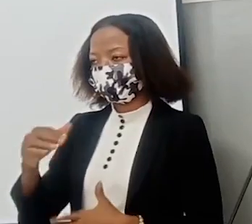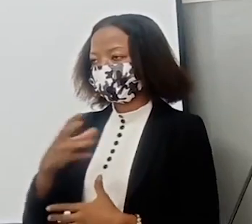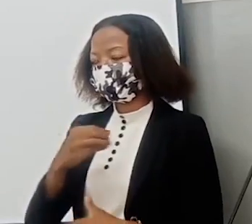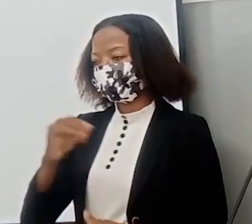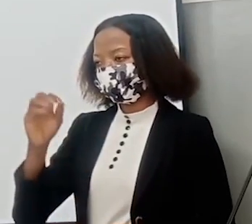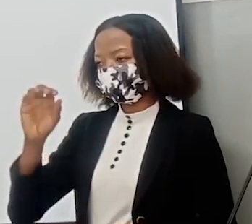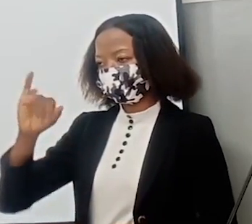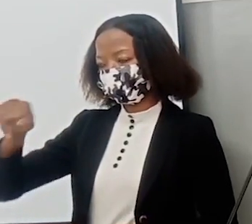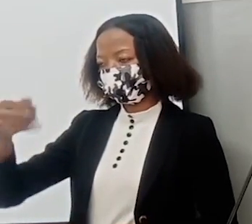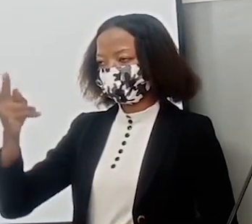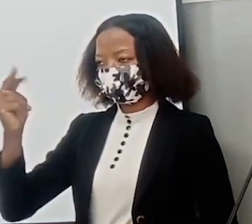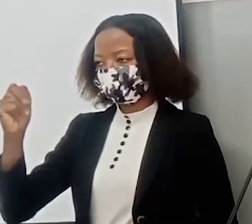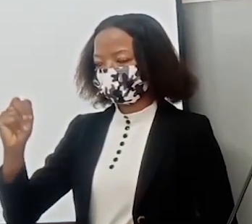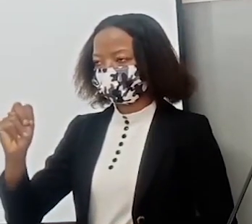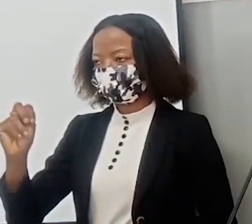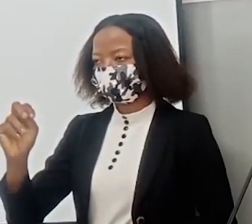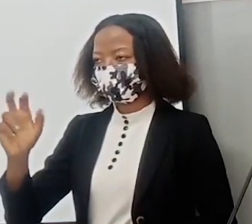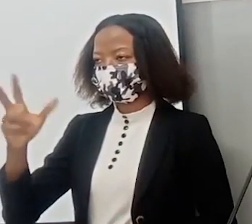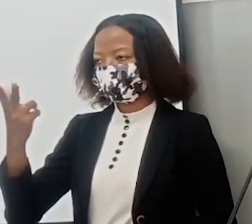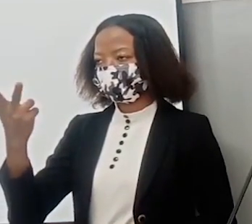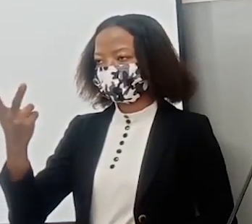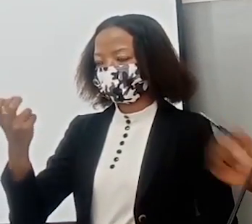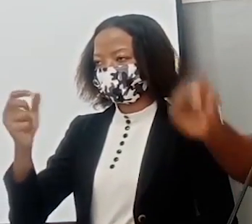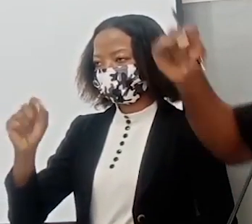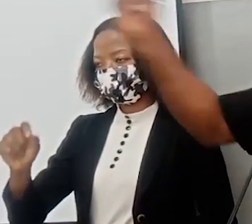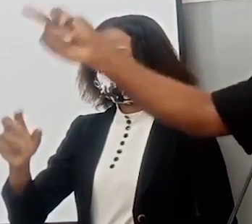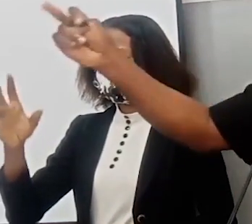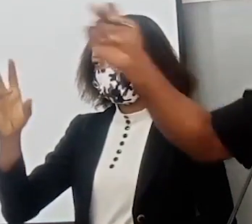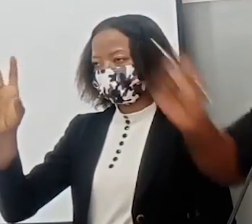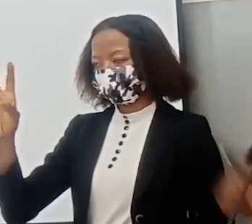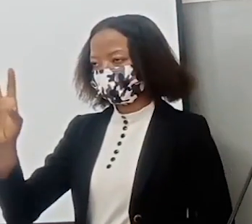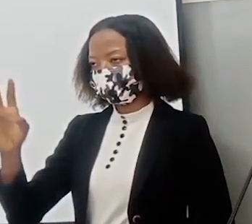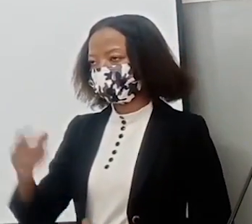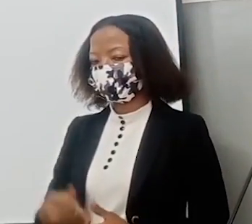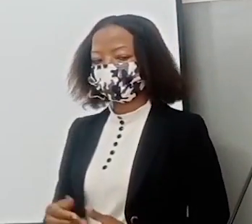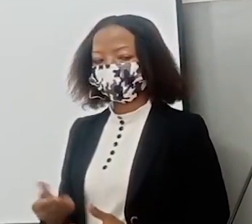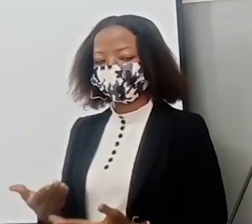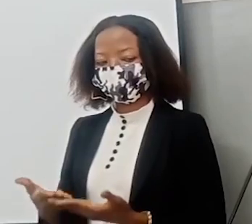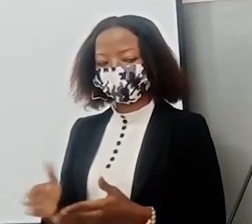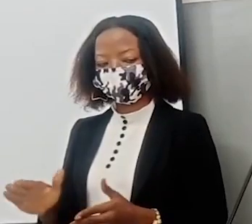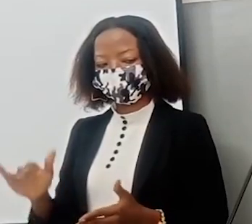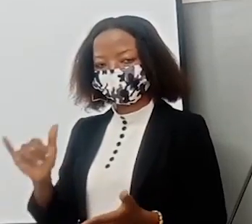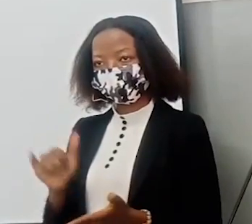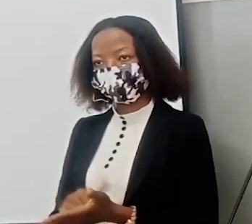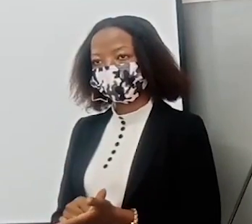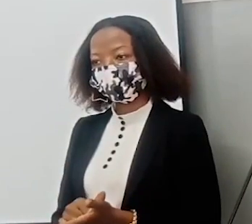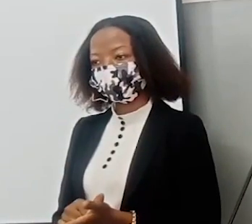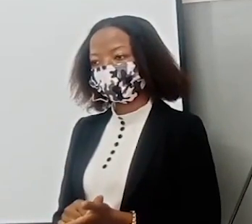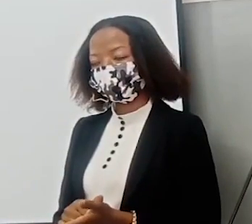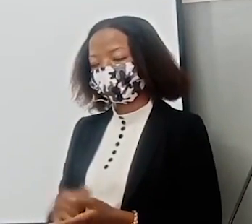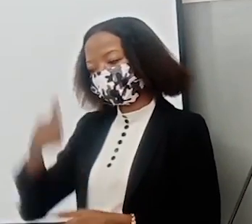27, it was 13.7%. So after the 13.7% positivity,